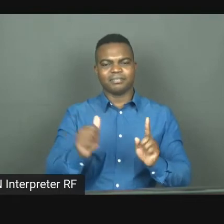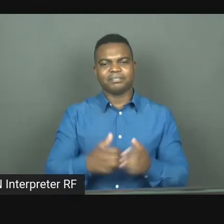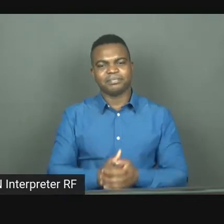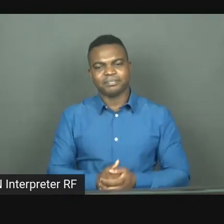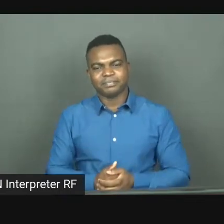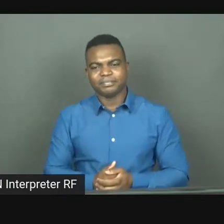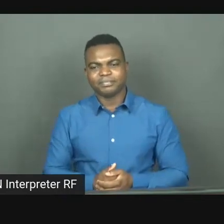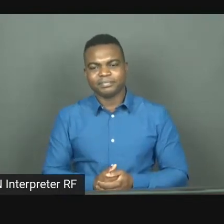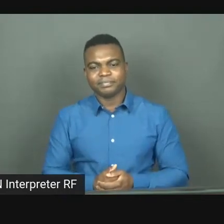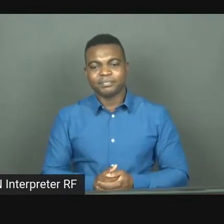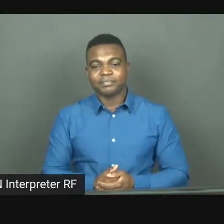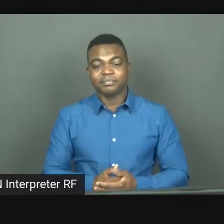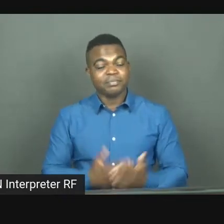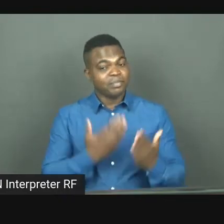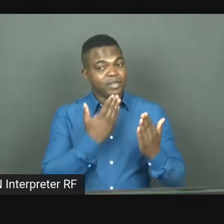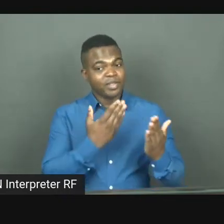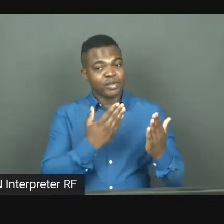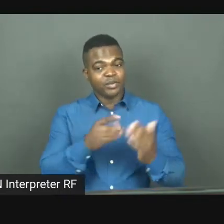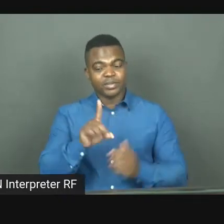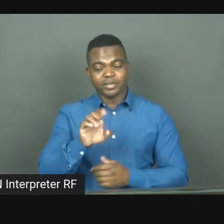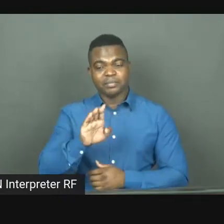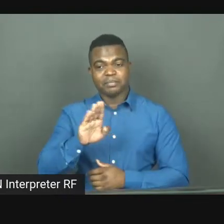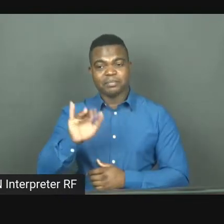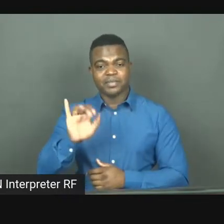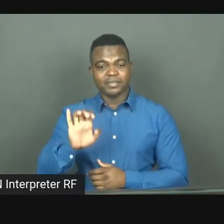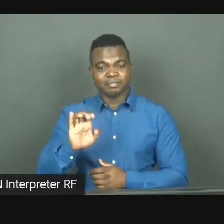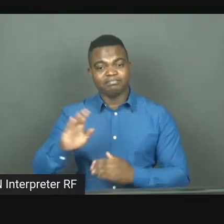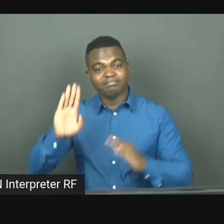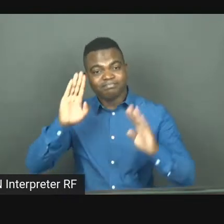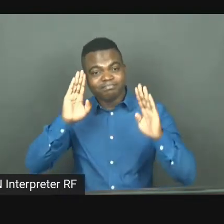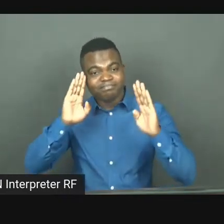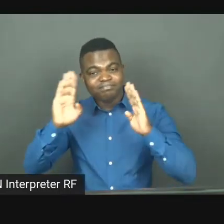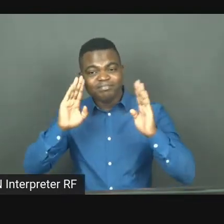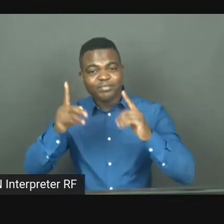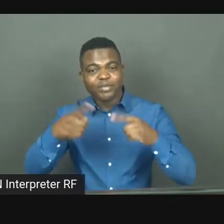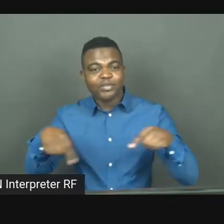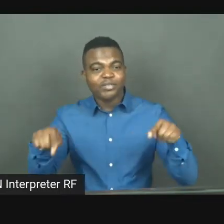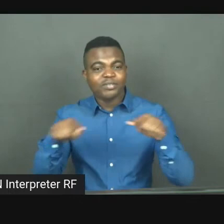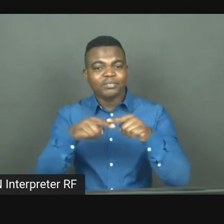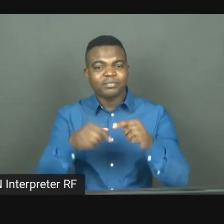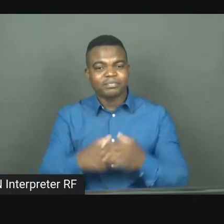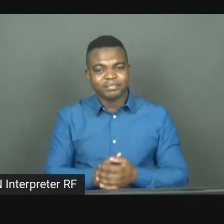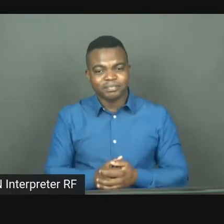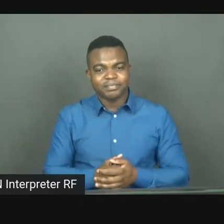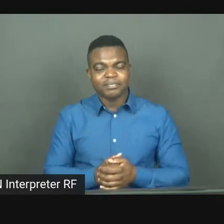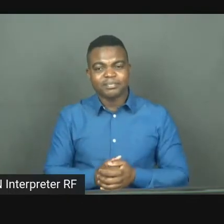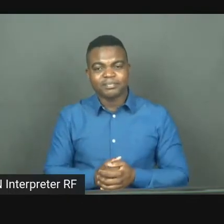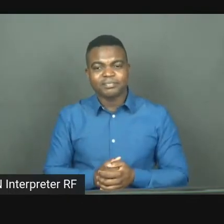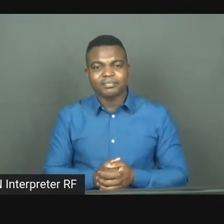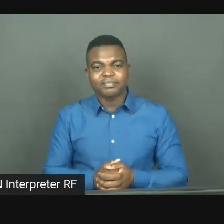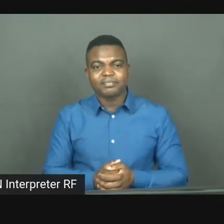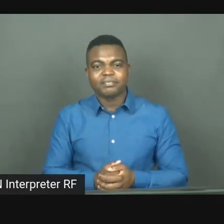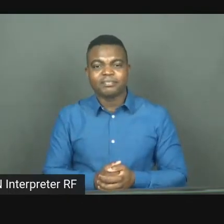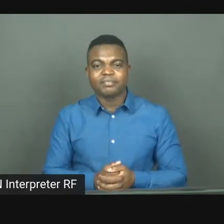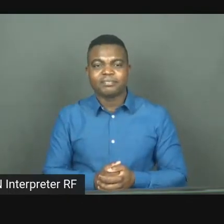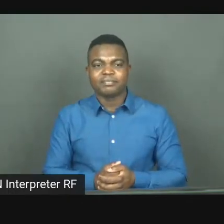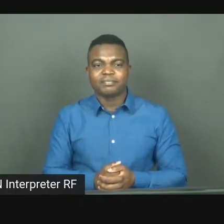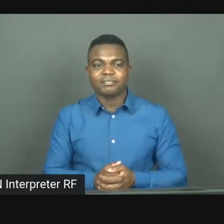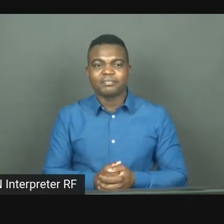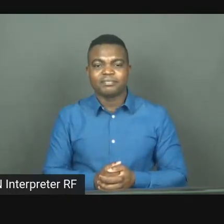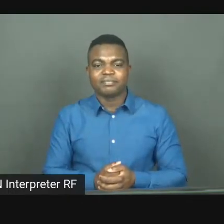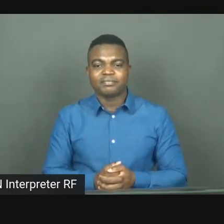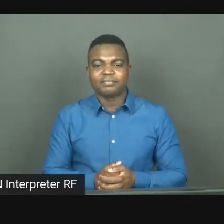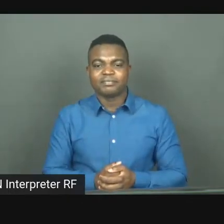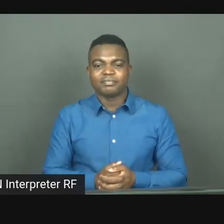it really takes to take a people-centered approach to our work. And then yesterday, where we discussed